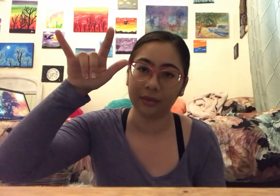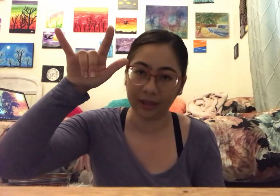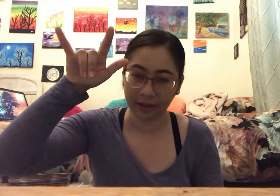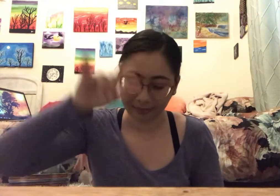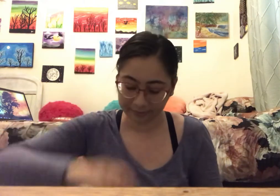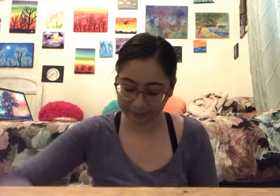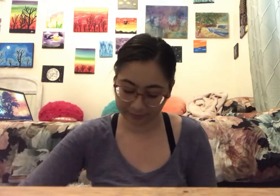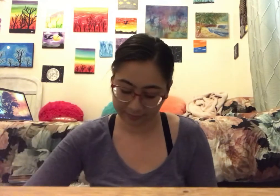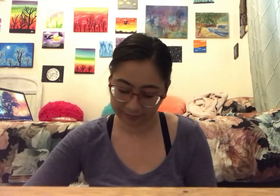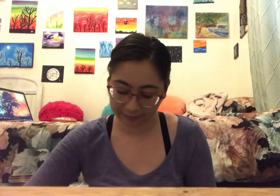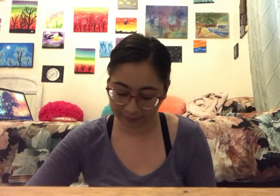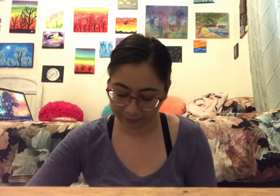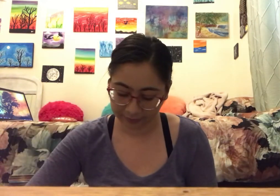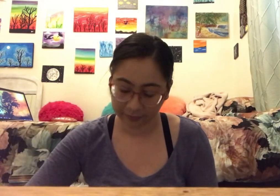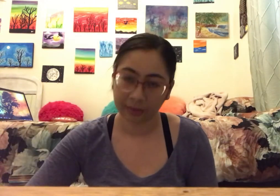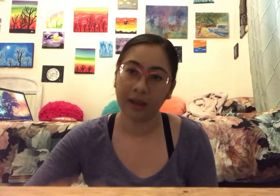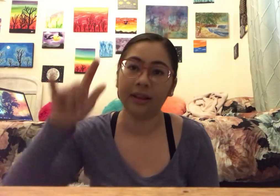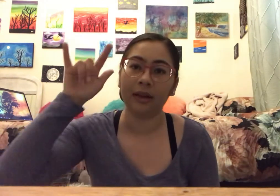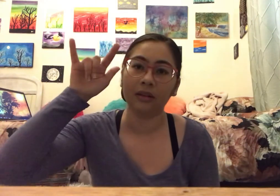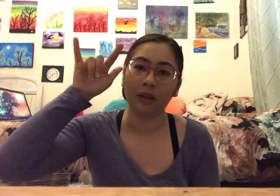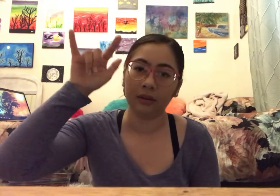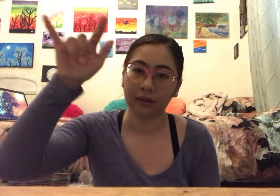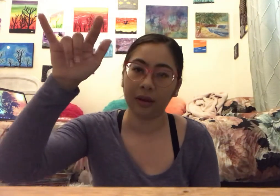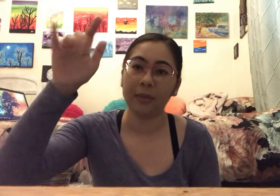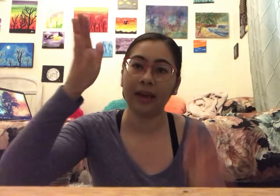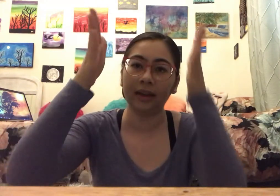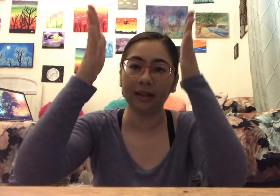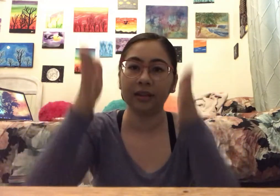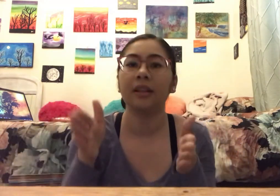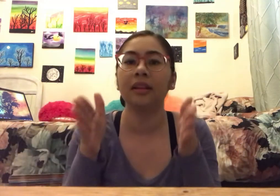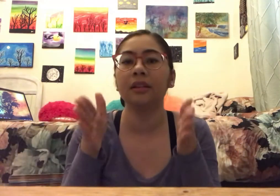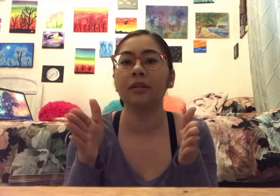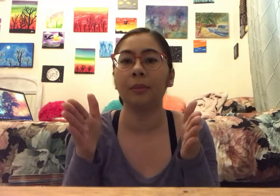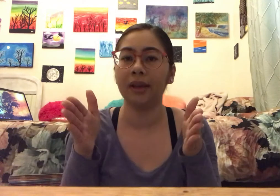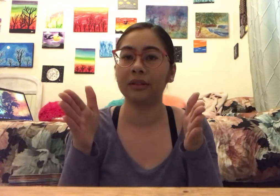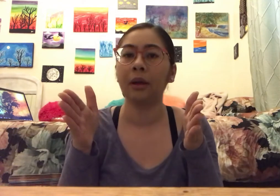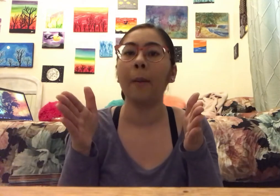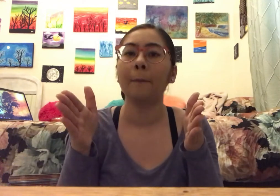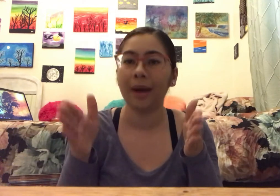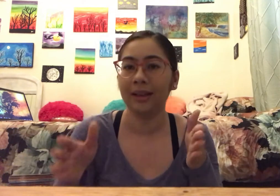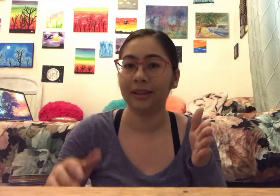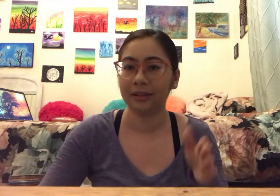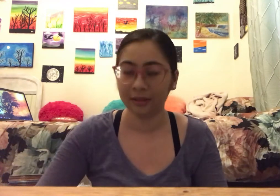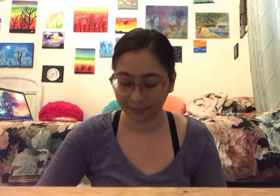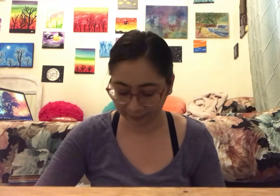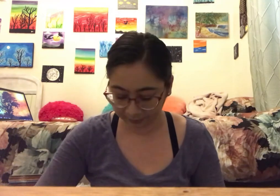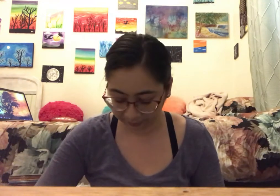Like that. And then combining this and this makes pilot.